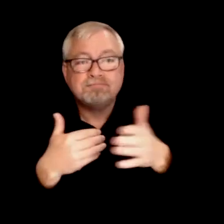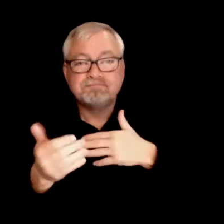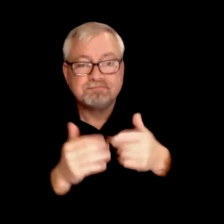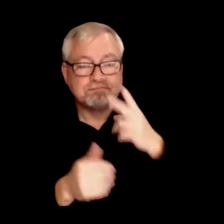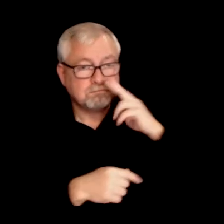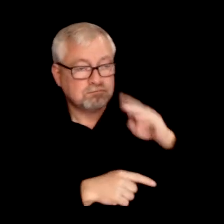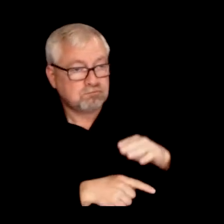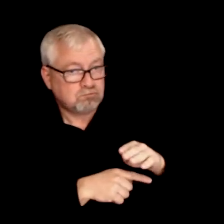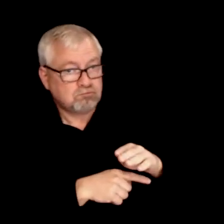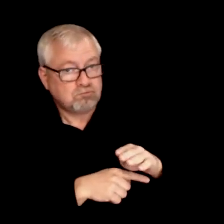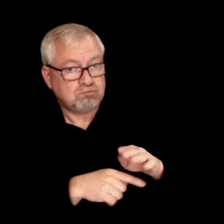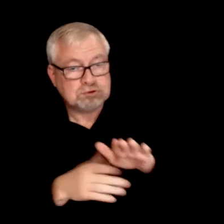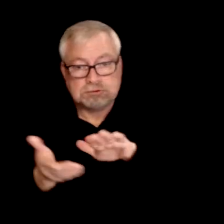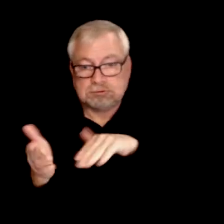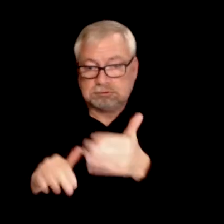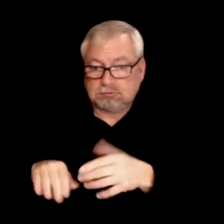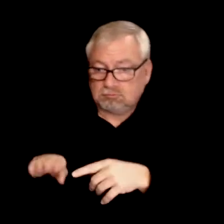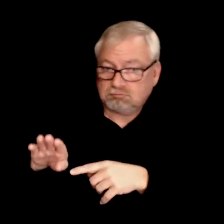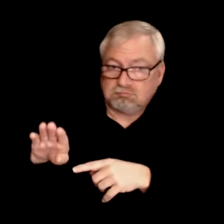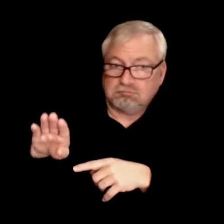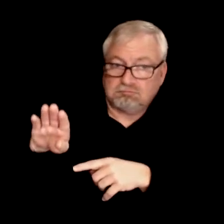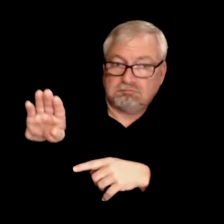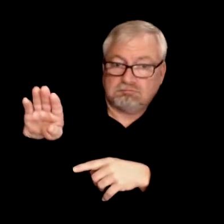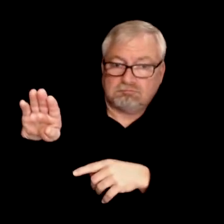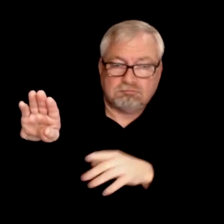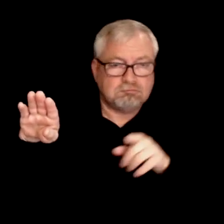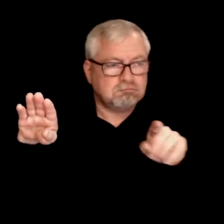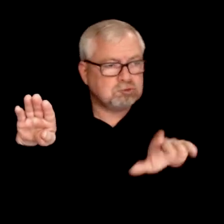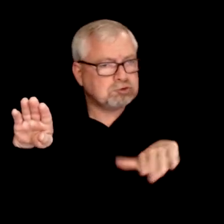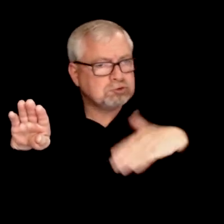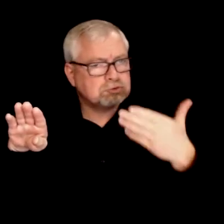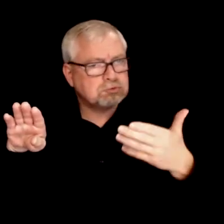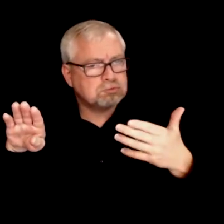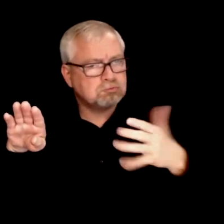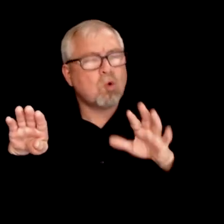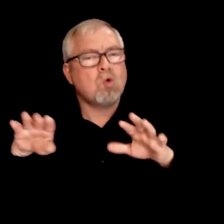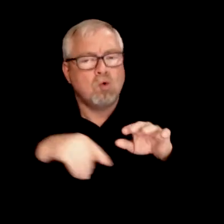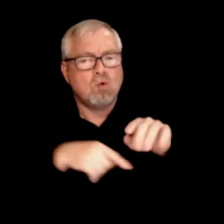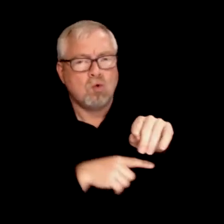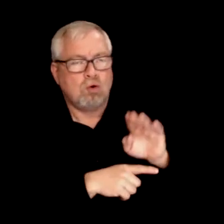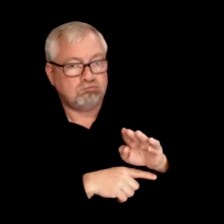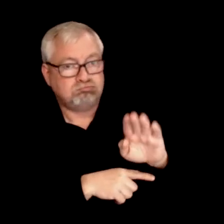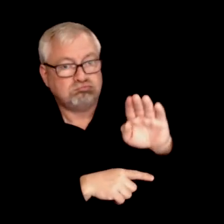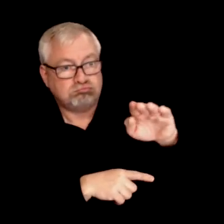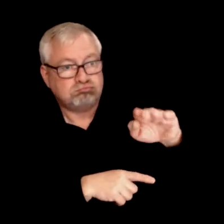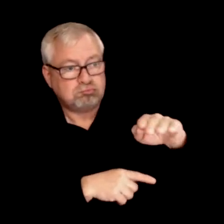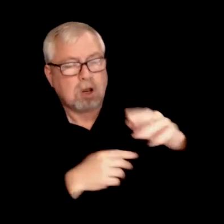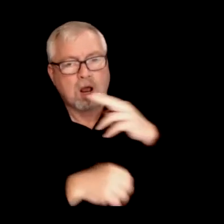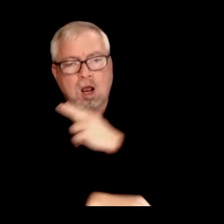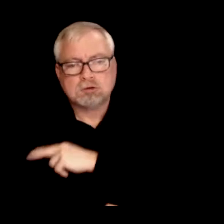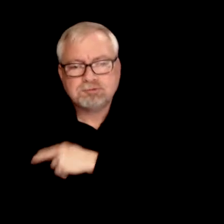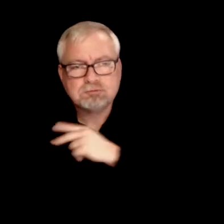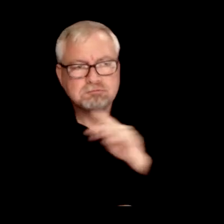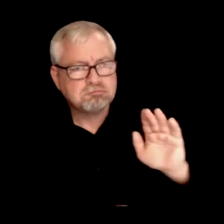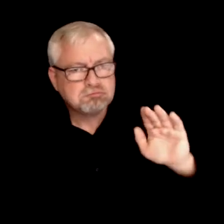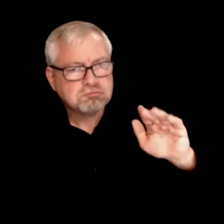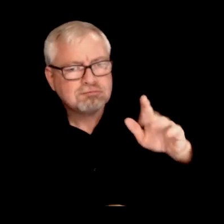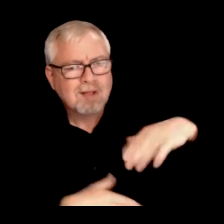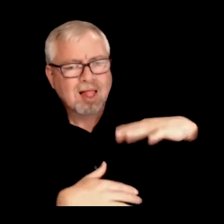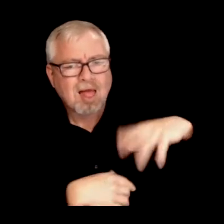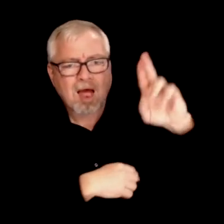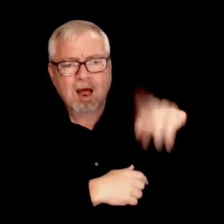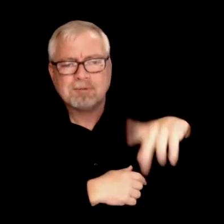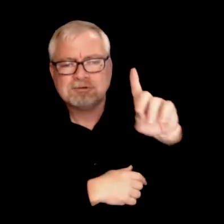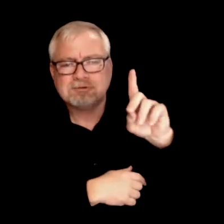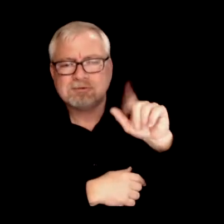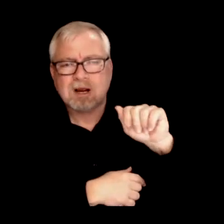don't see the resulting hospitalization and death increase for a number of weeks. And if you think about